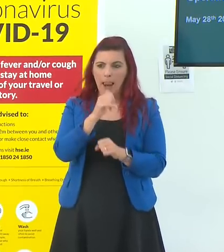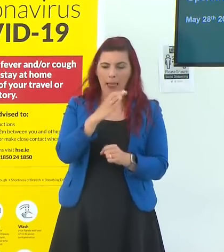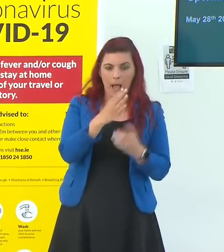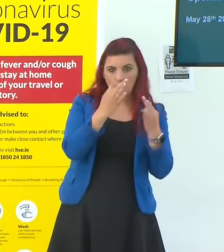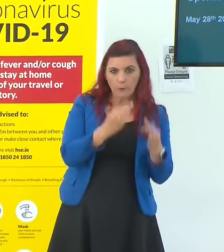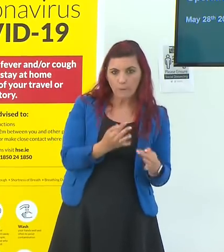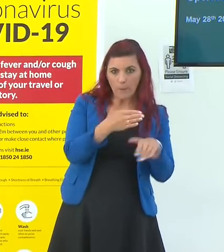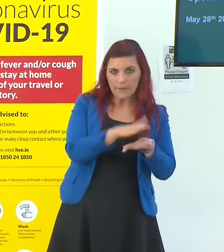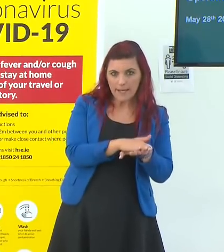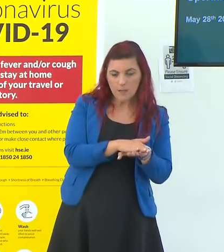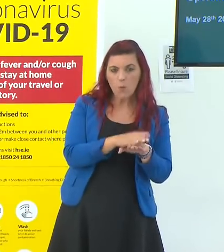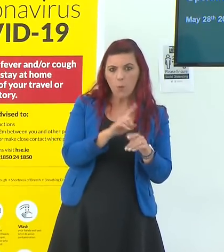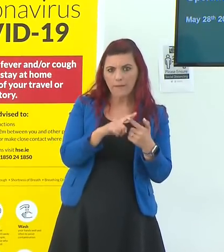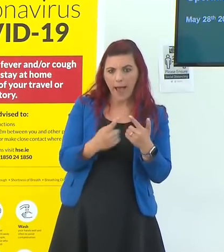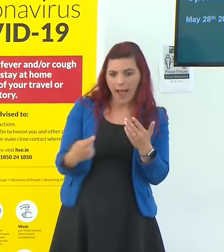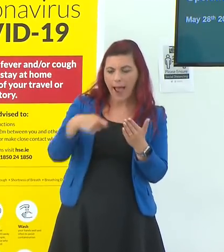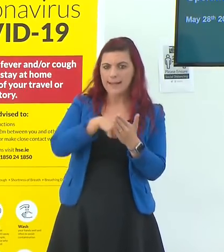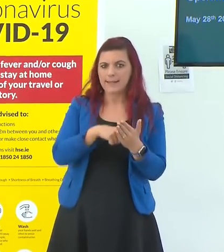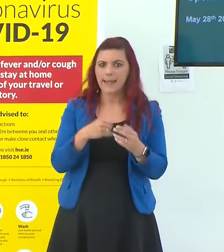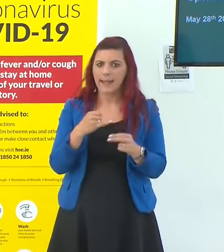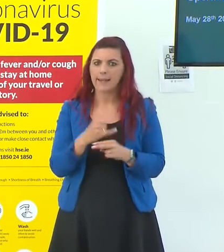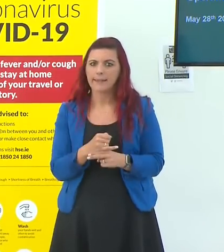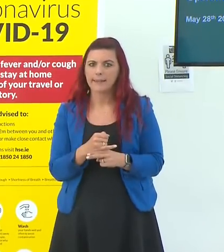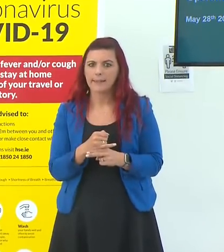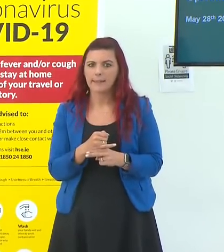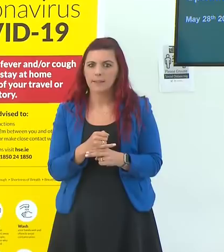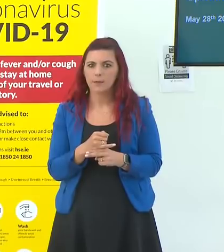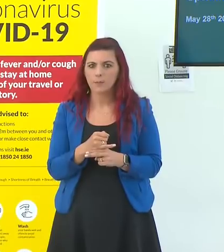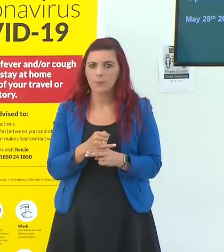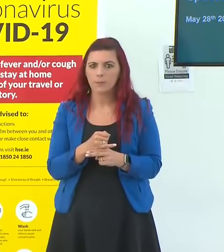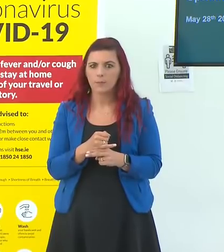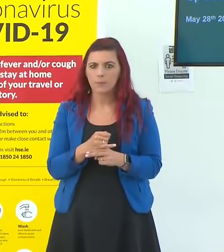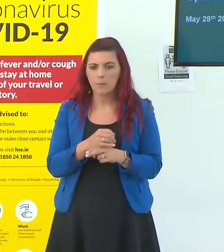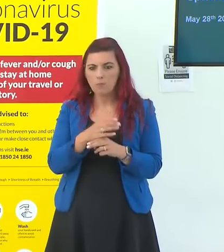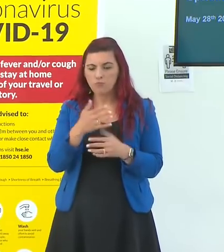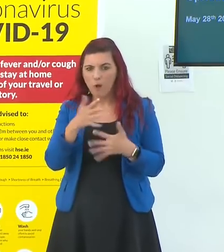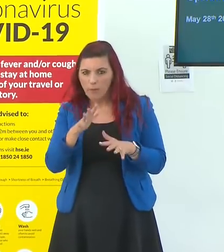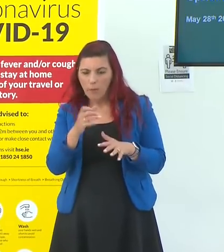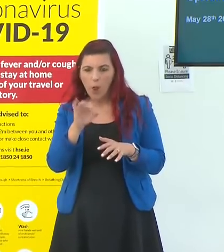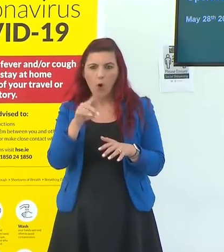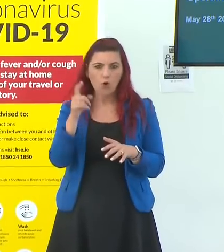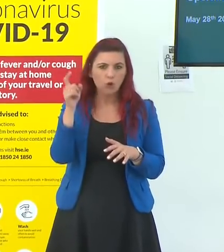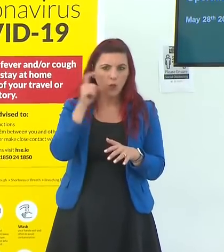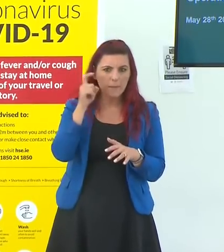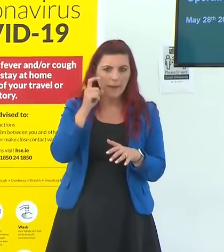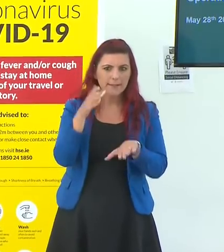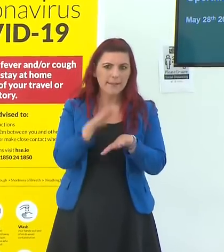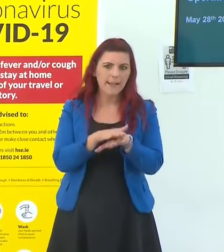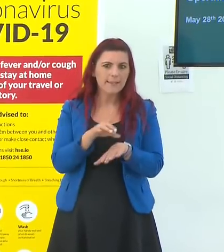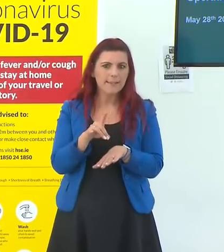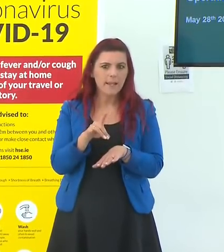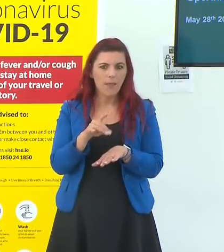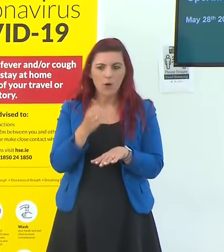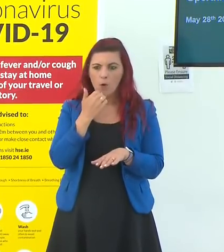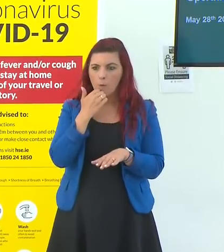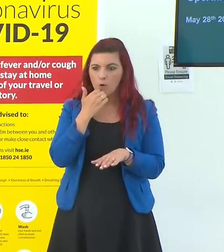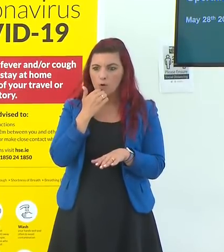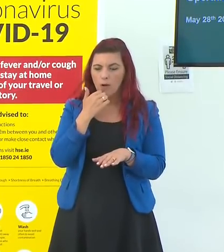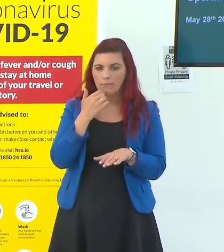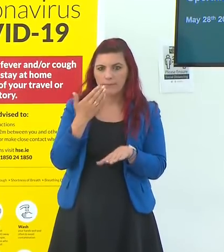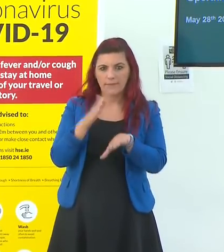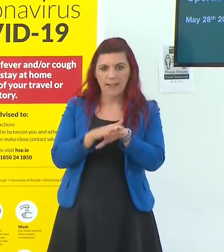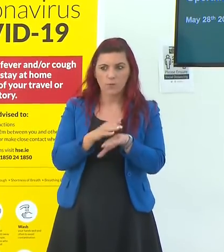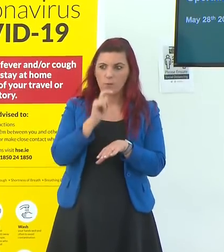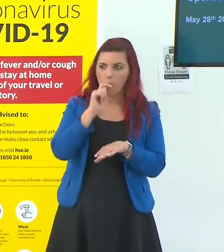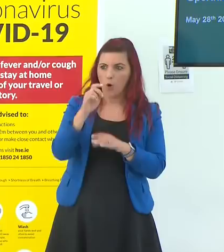lab-confirmed deaths. We've also given license from an early stage to identify probable or suspect deaths, and the number of deaths we report each day, as you